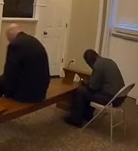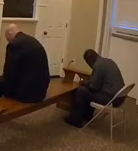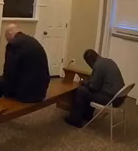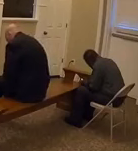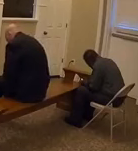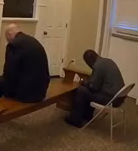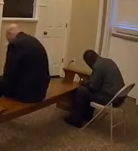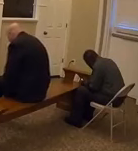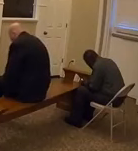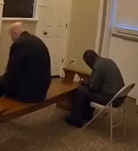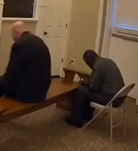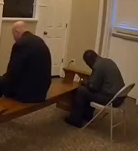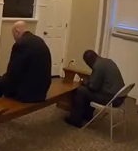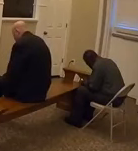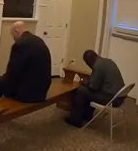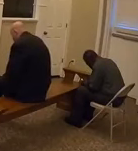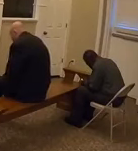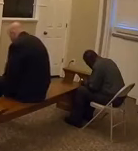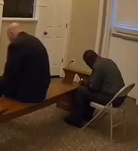into the family of God.